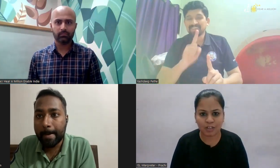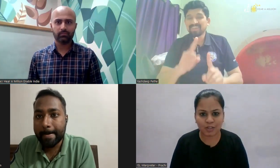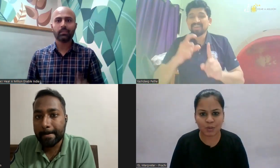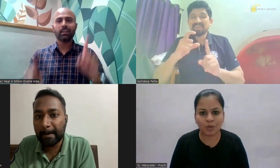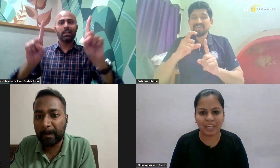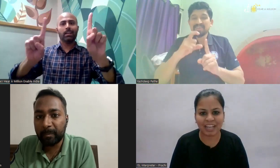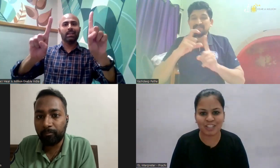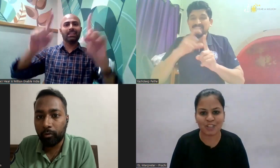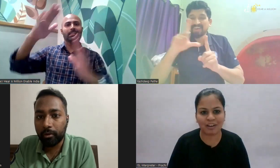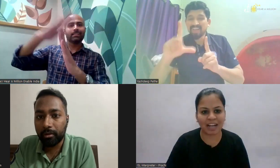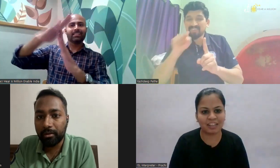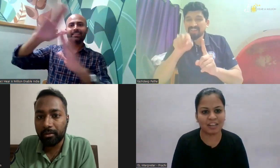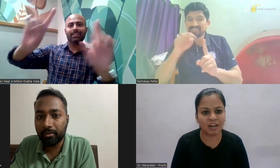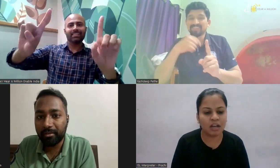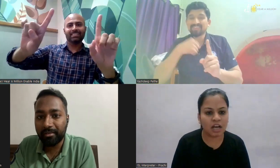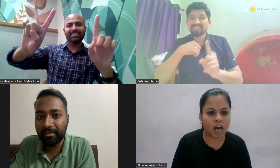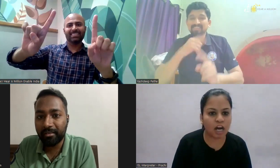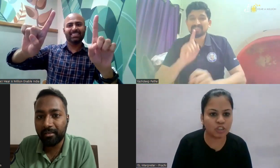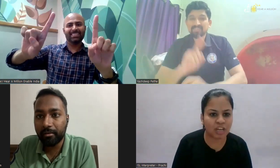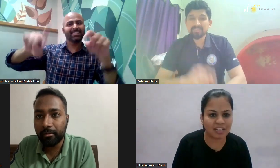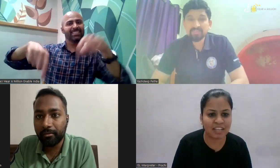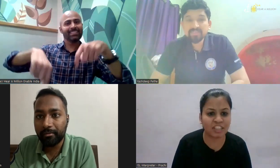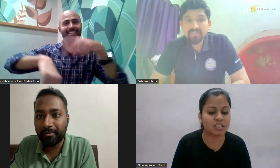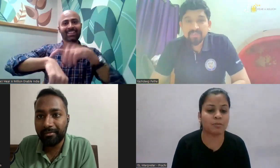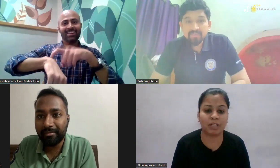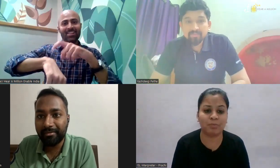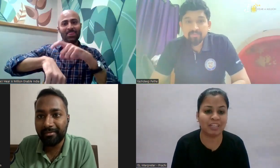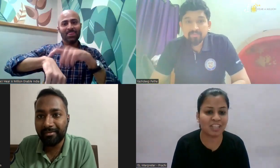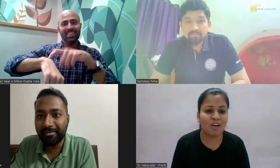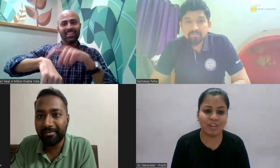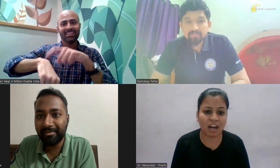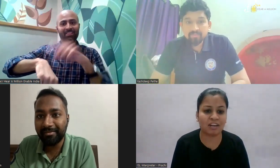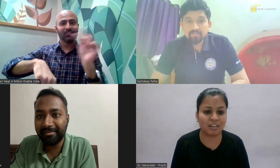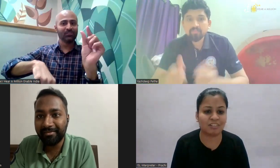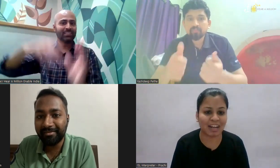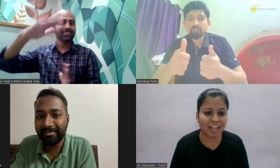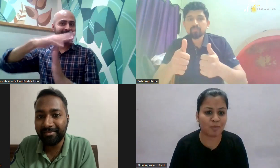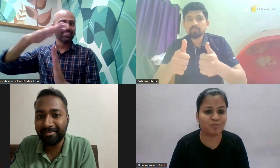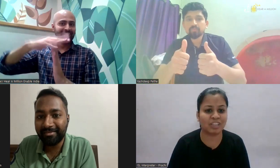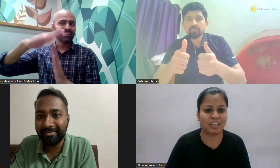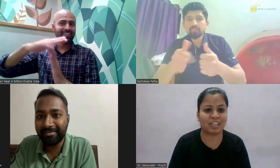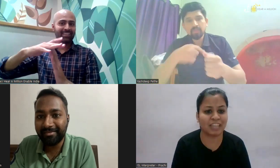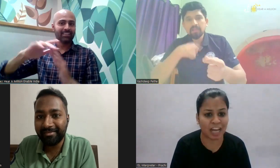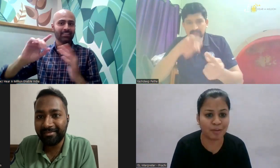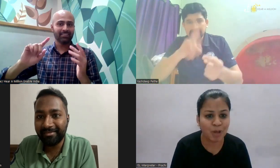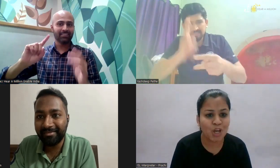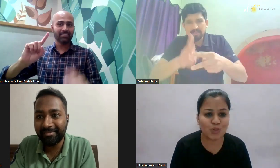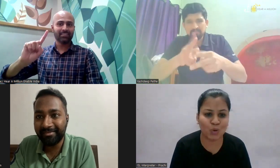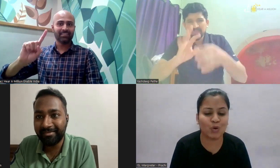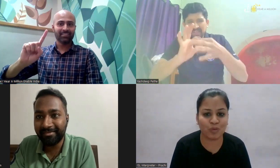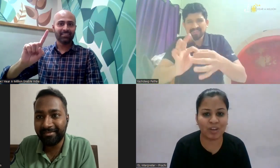Okay. So yes, you are right here. Tushar is saying, just a minute, please. We are running up with the